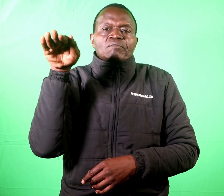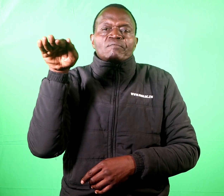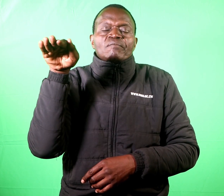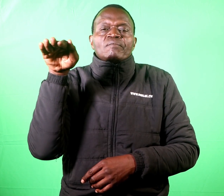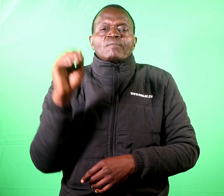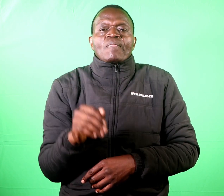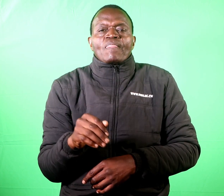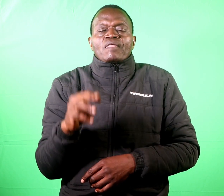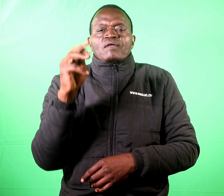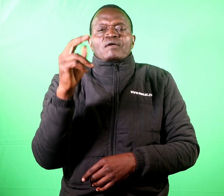Instagram